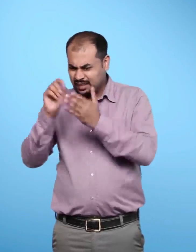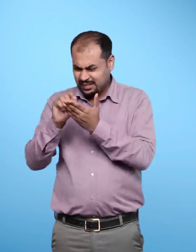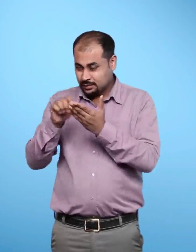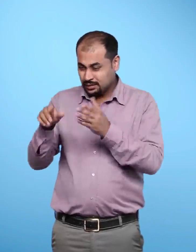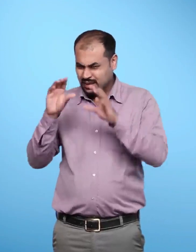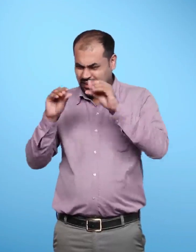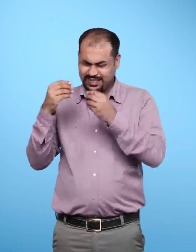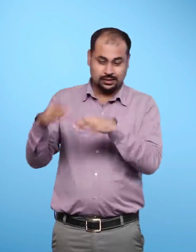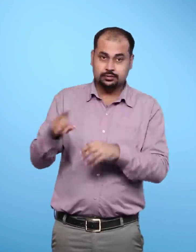zeros.